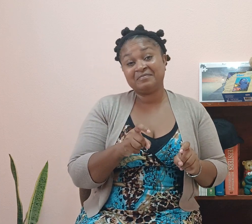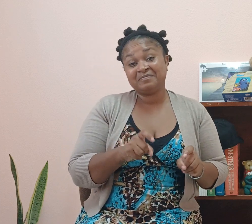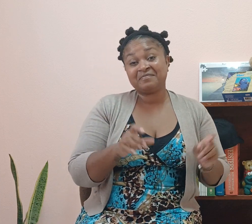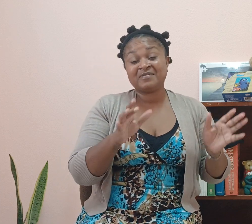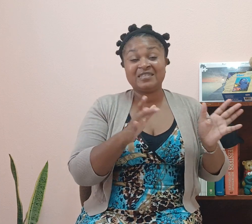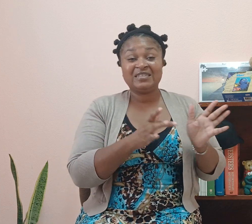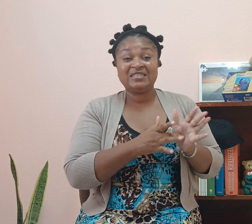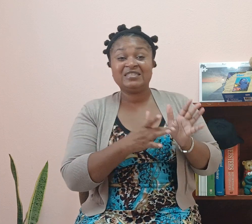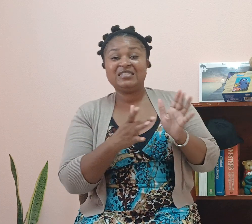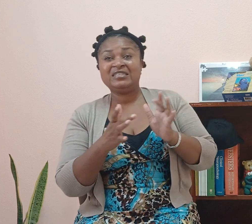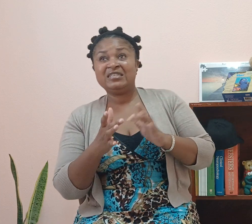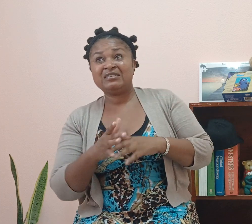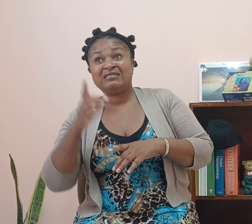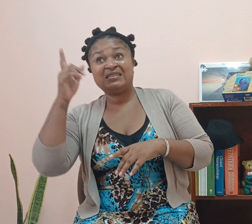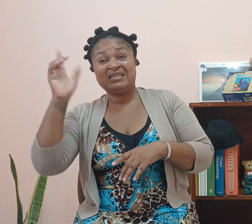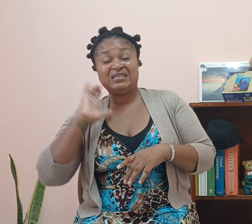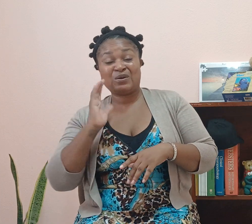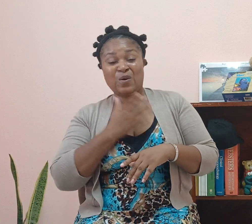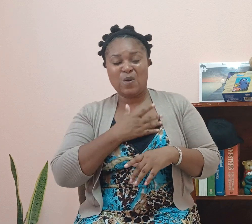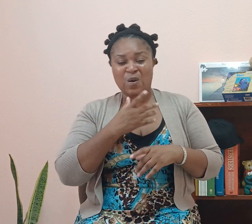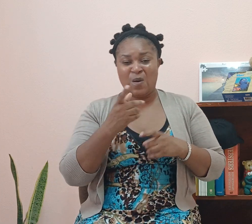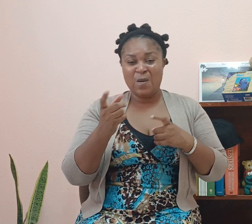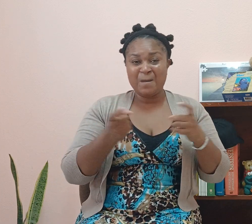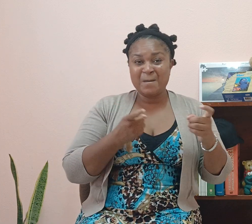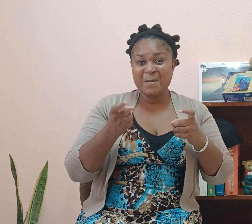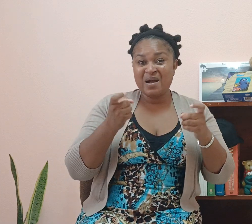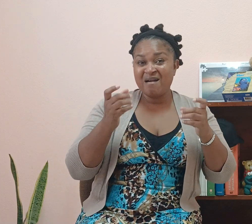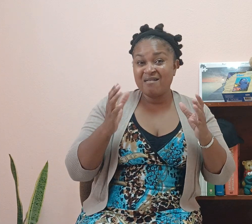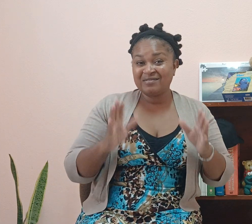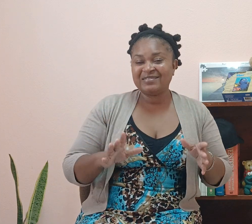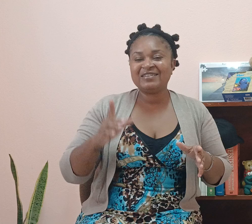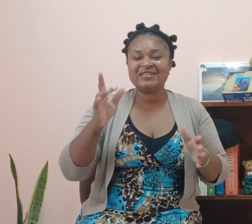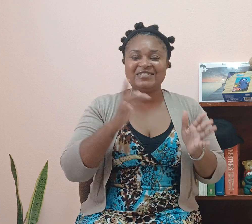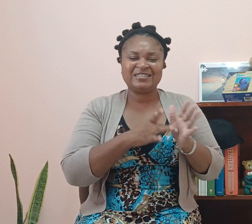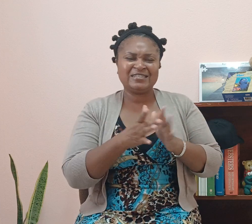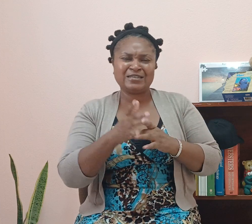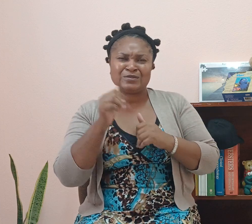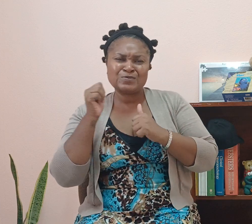Jesus is our master, he is good and true,